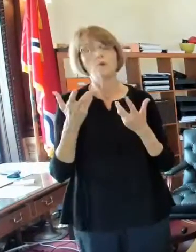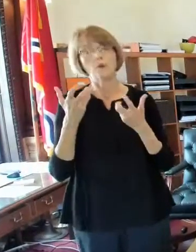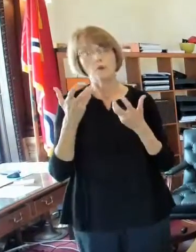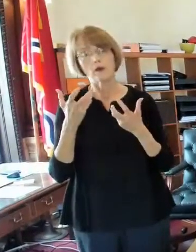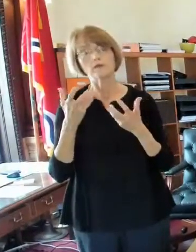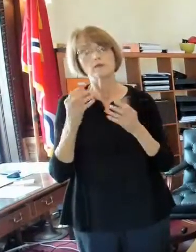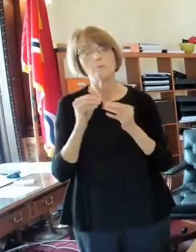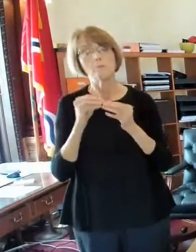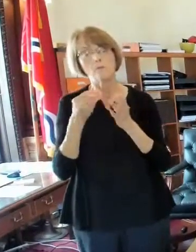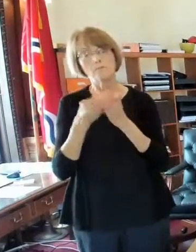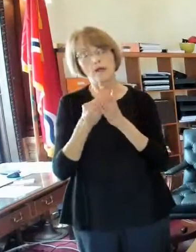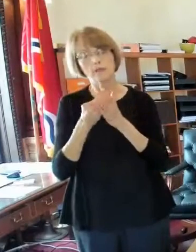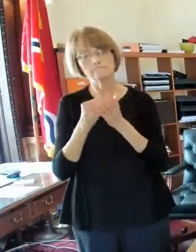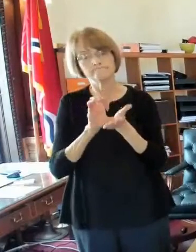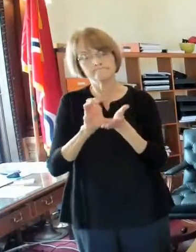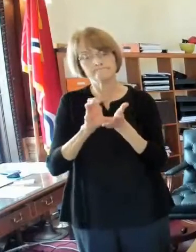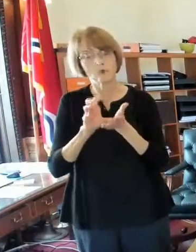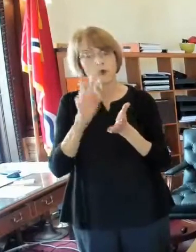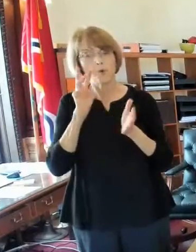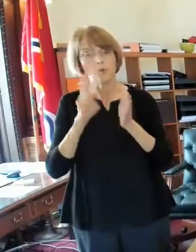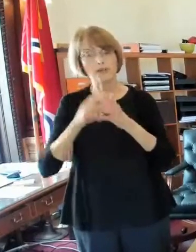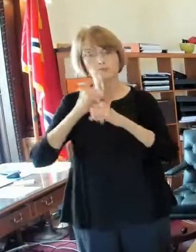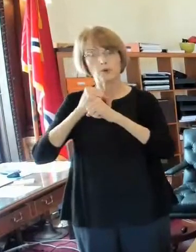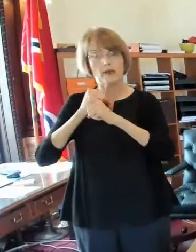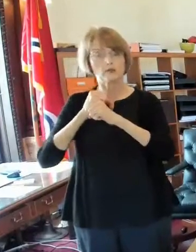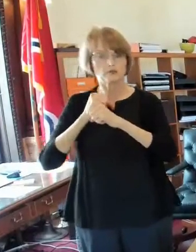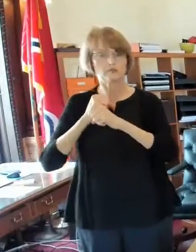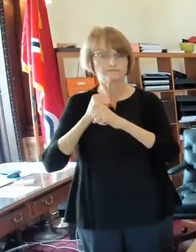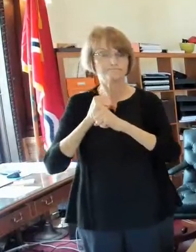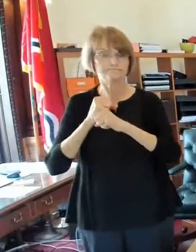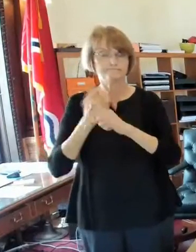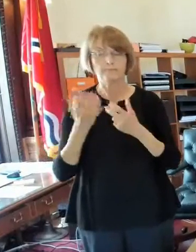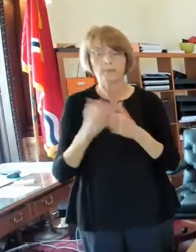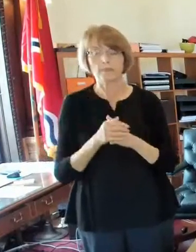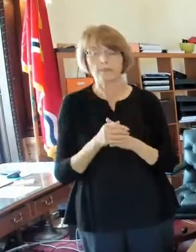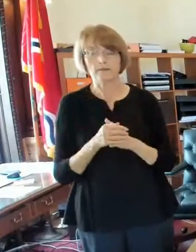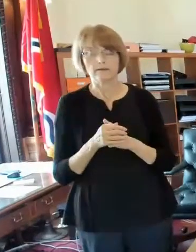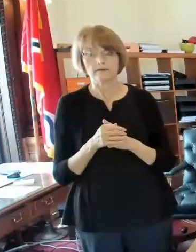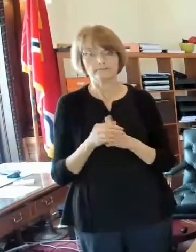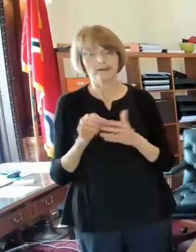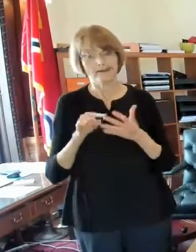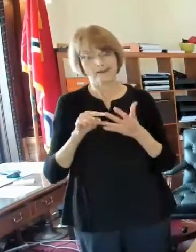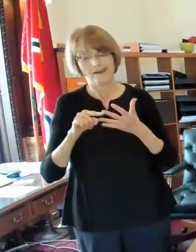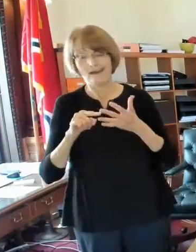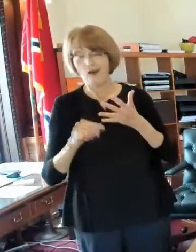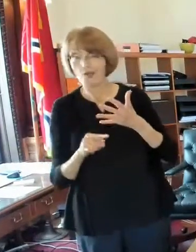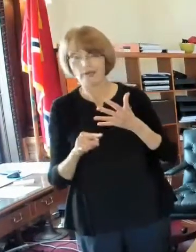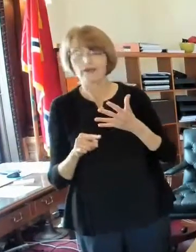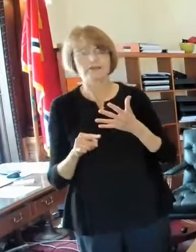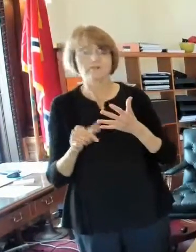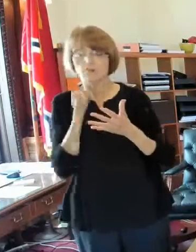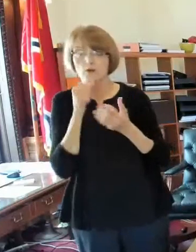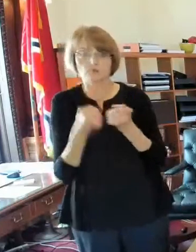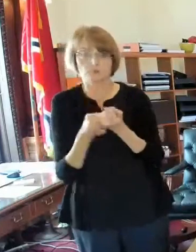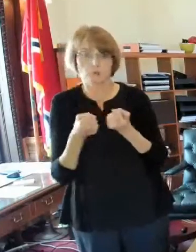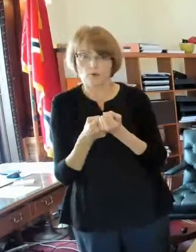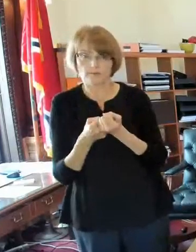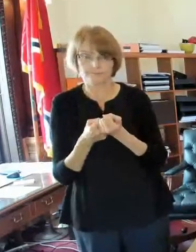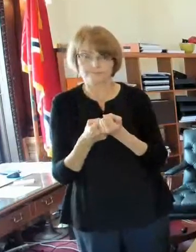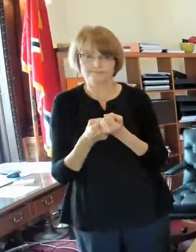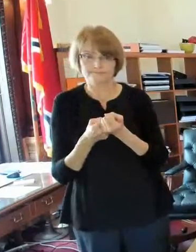protection expansion that's available in Senate Bill 1. Now, there are some other things in Senate Bill 1 that we are not so in favor